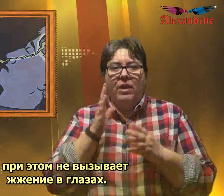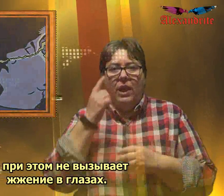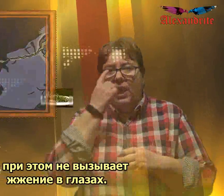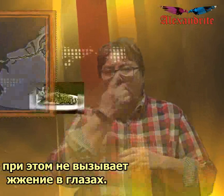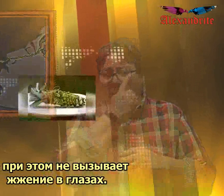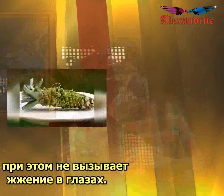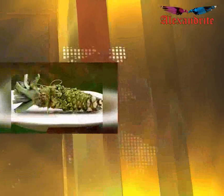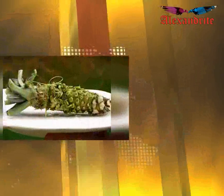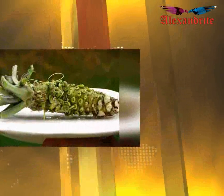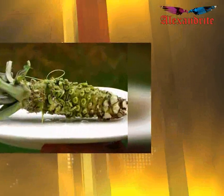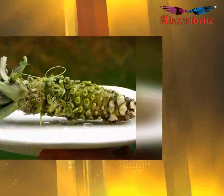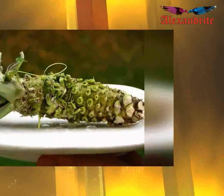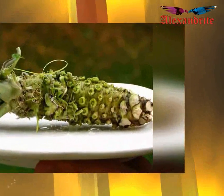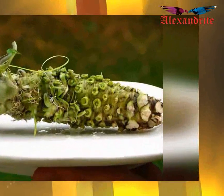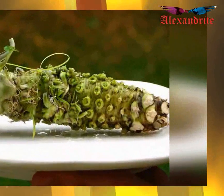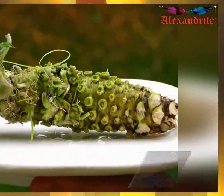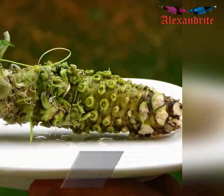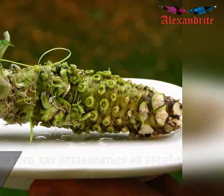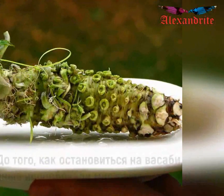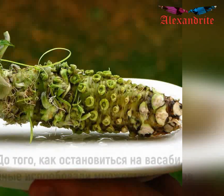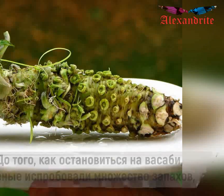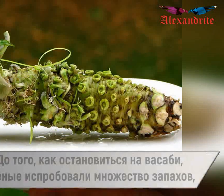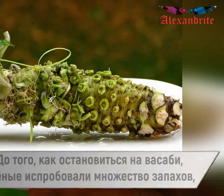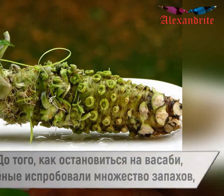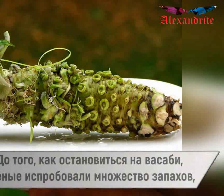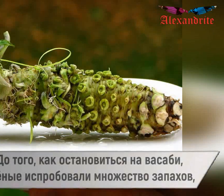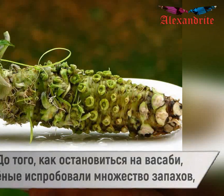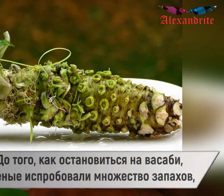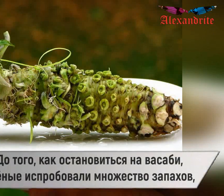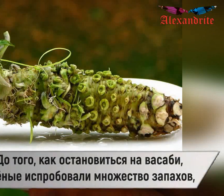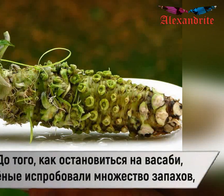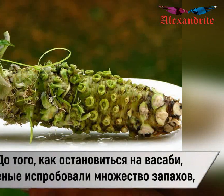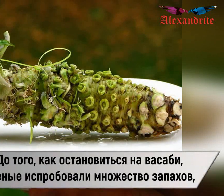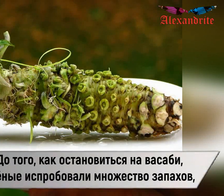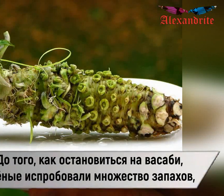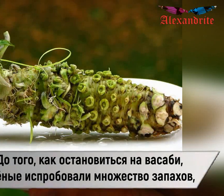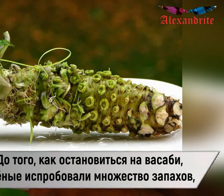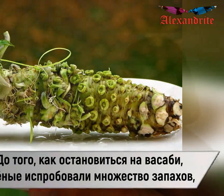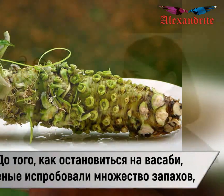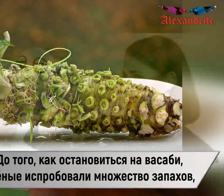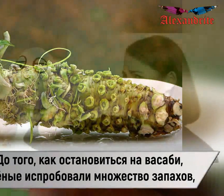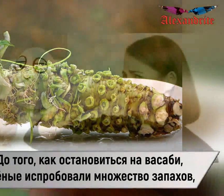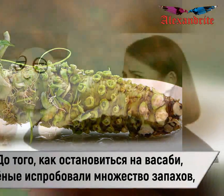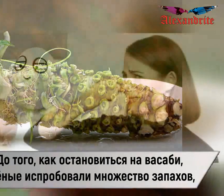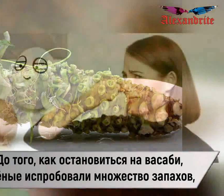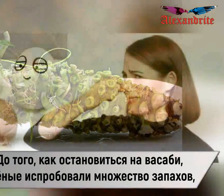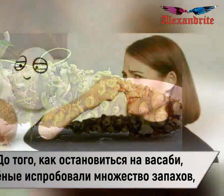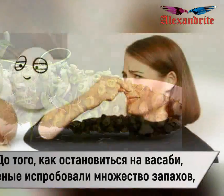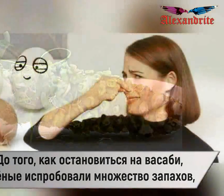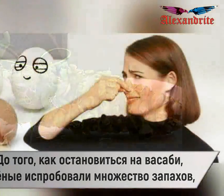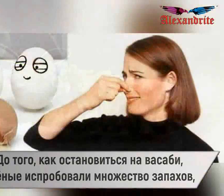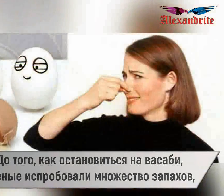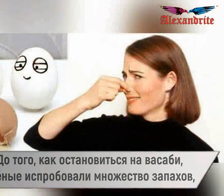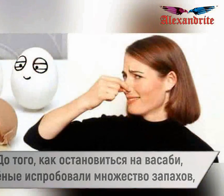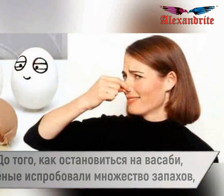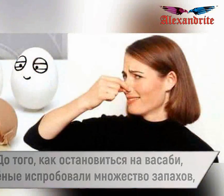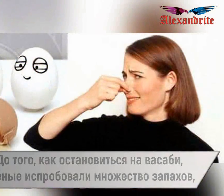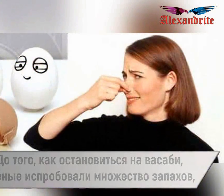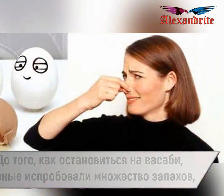i just act and i flip i dedicated my whole life to this i had to fight for tips i wrote them nice life ship i paid the price to live